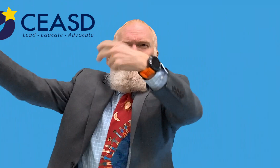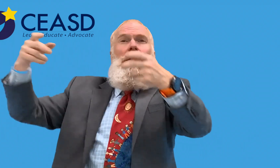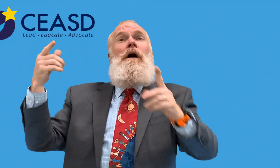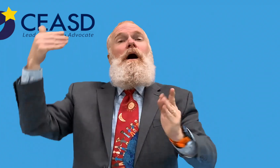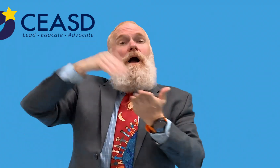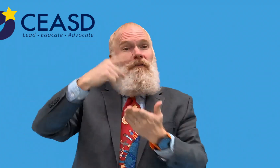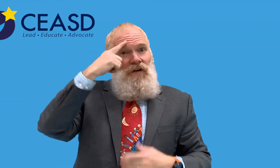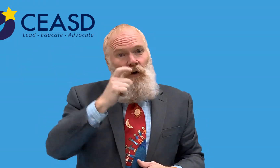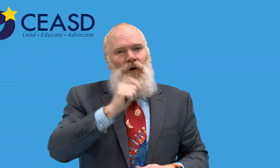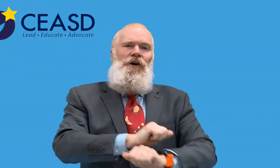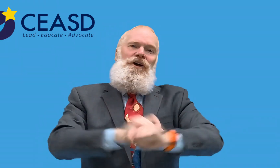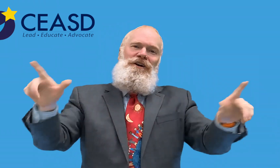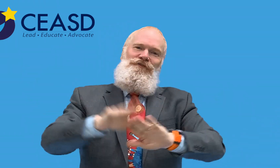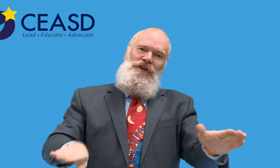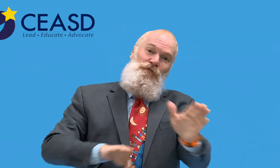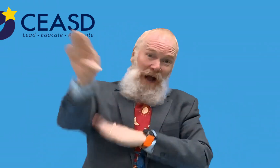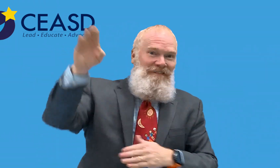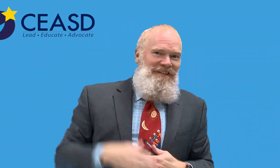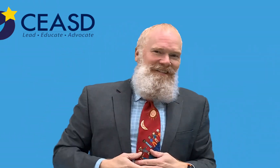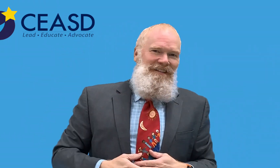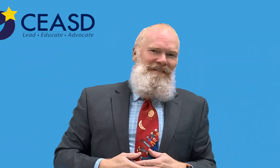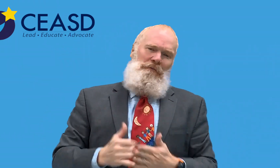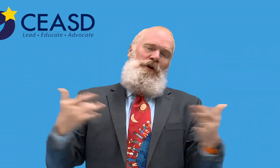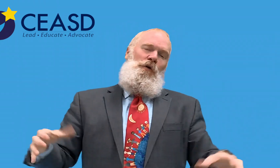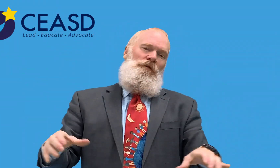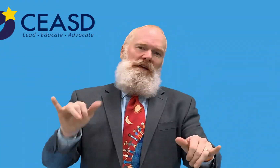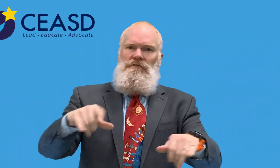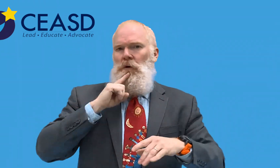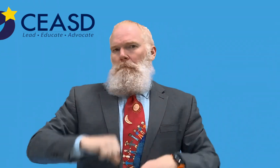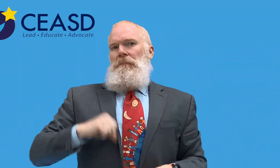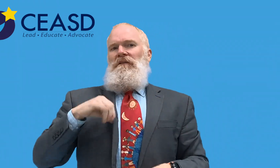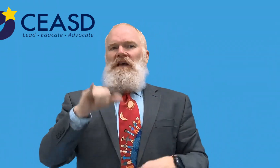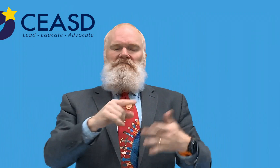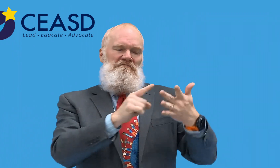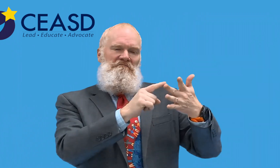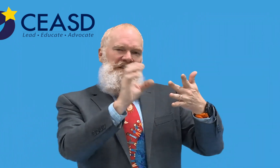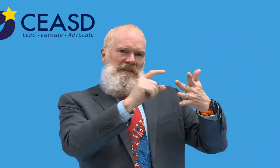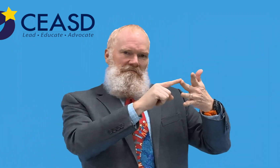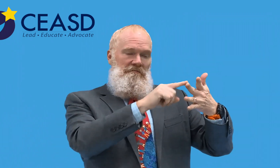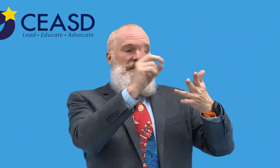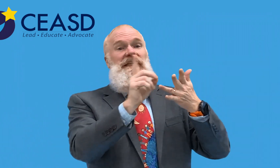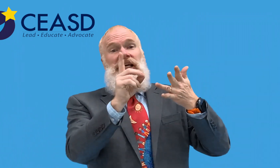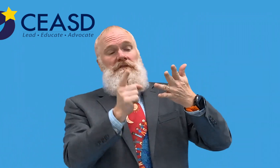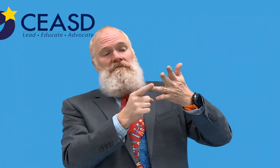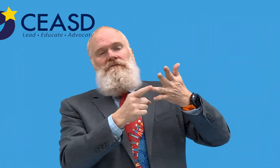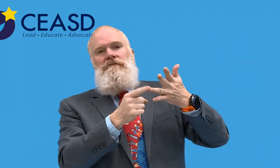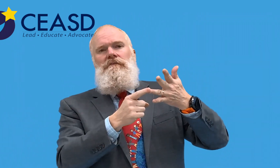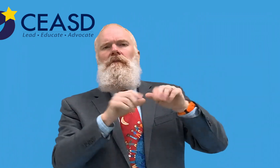reentry plans to be used as a reference for other schools, which can be adjusted to meet their respective needs and then shared again as a kind